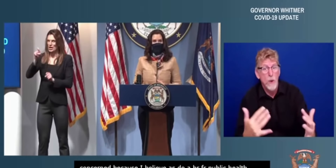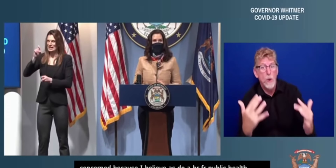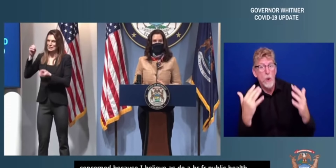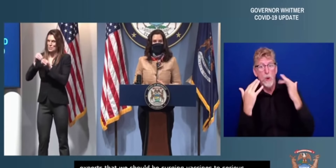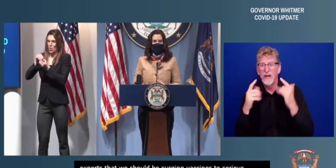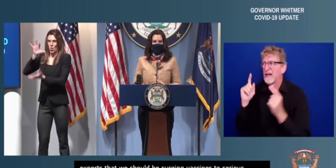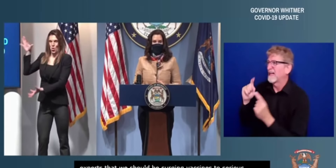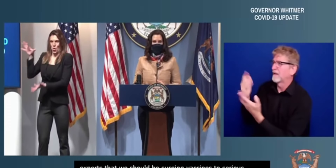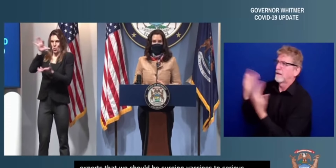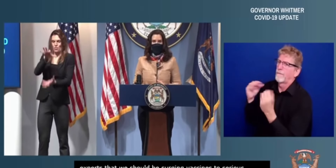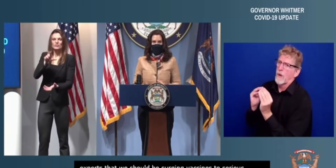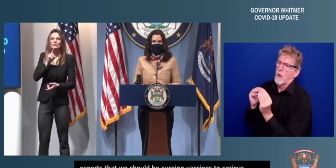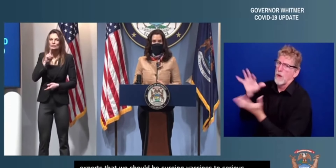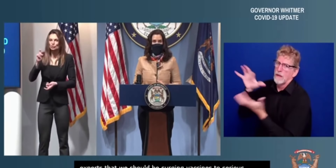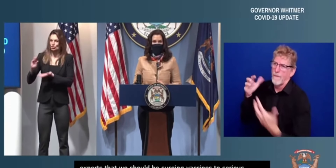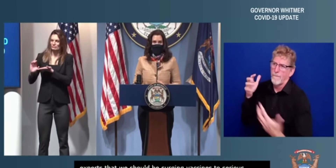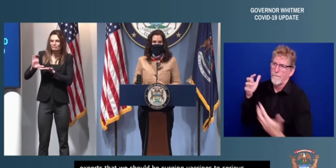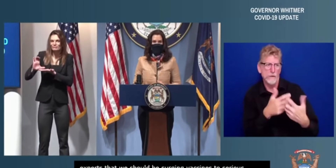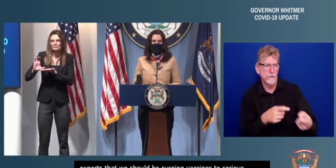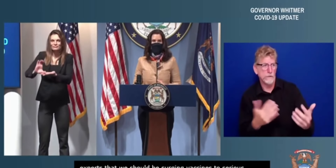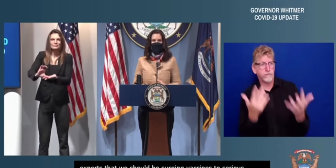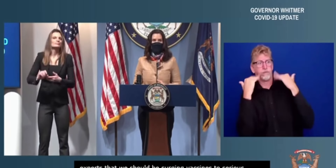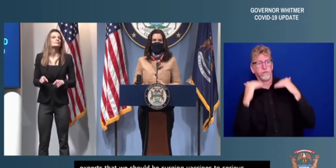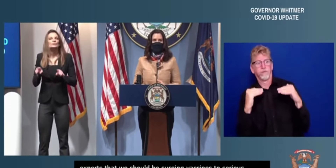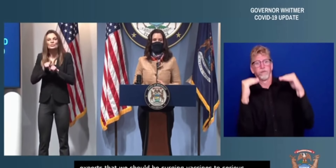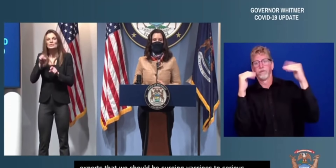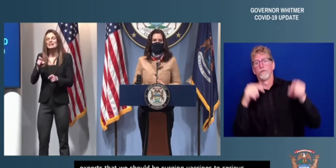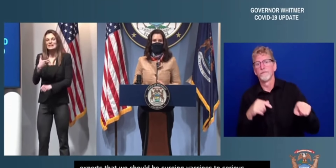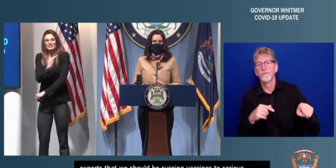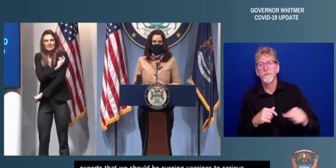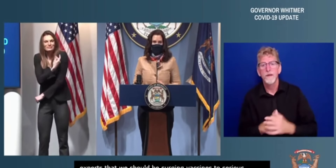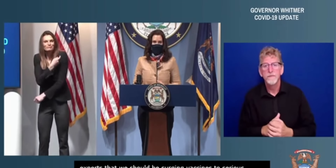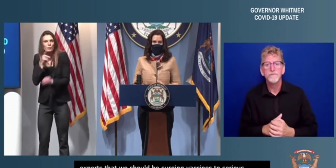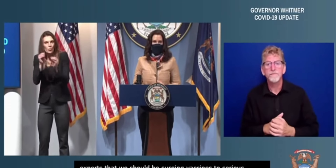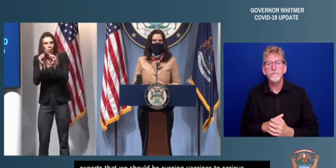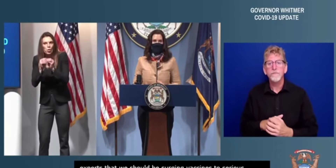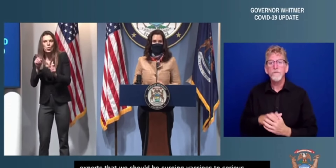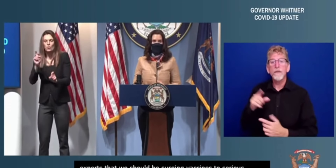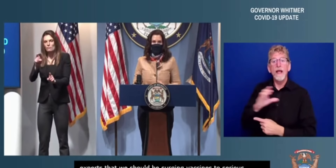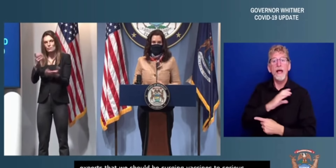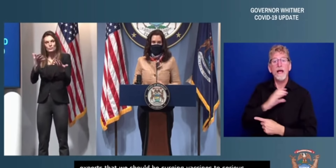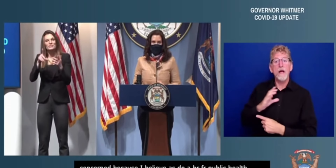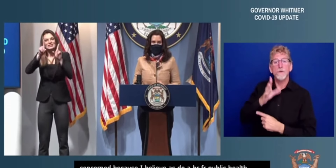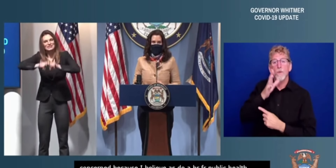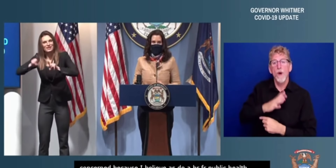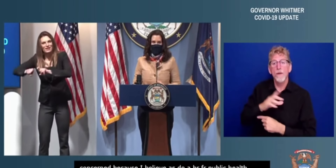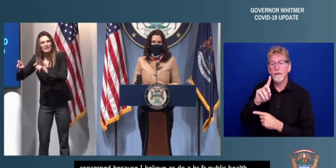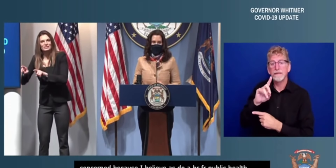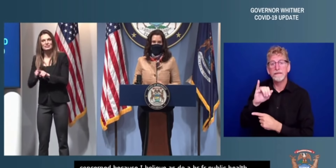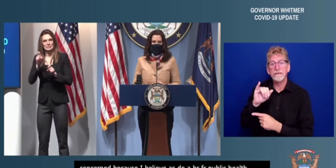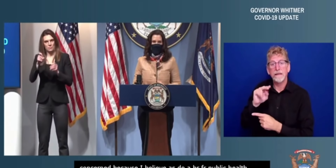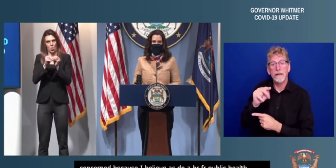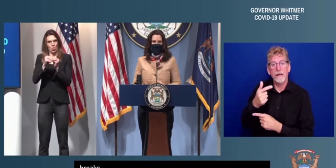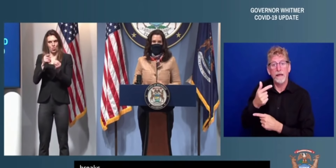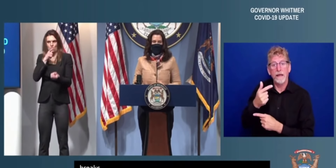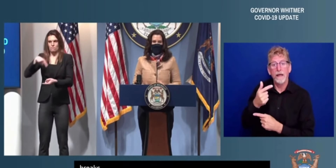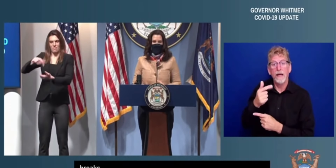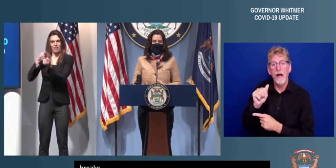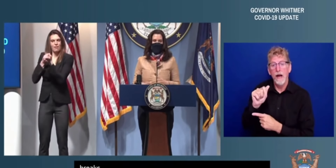Congressman Upton also echoed our call for more tests, more supplies, and more boots on the ground to slow the spread and save